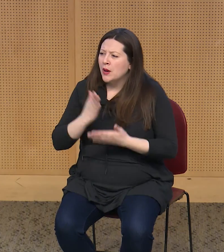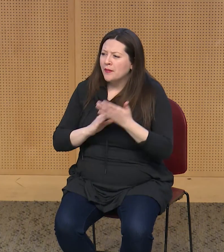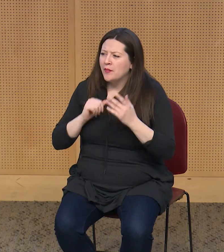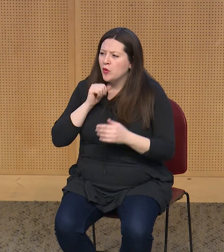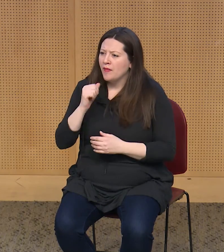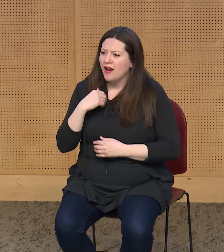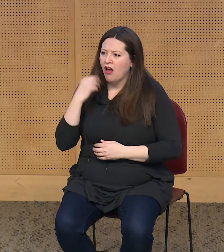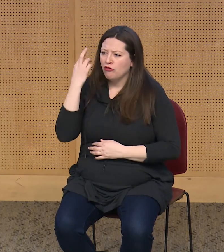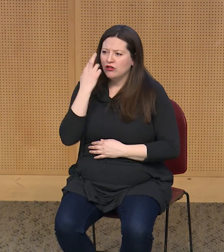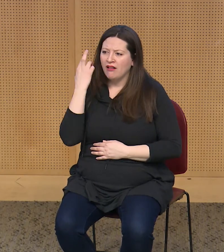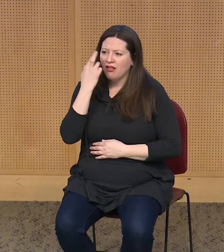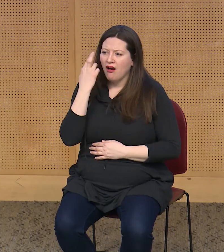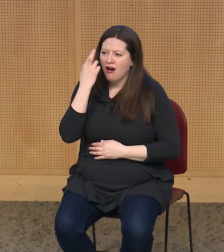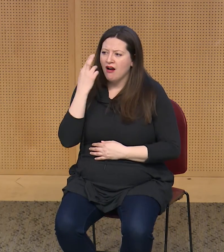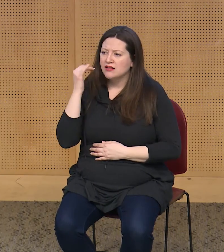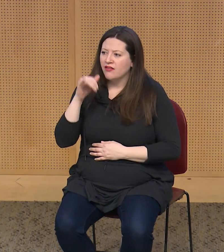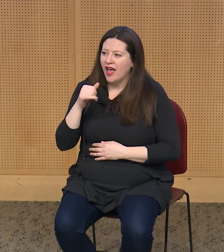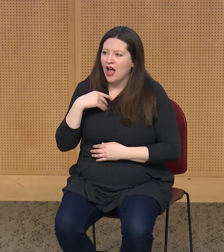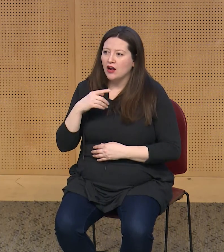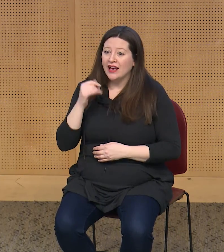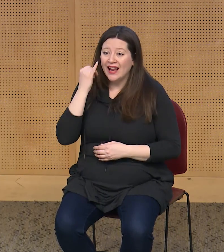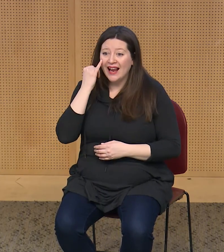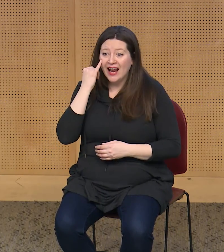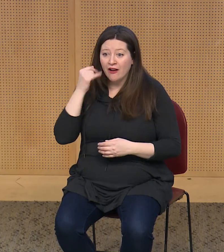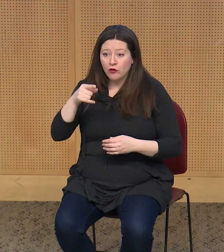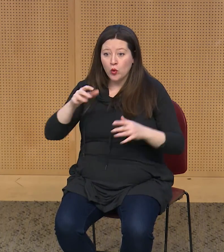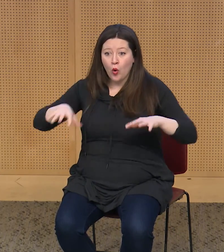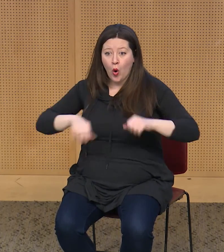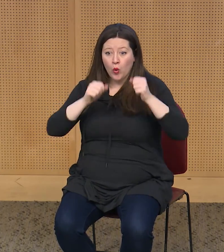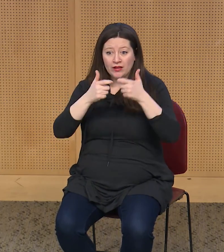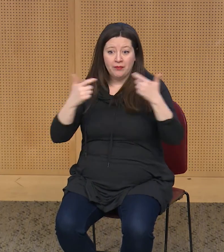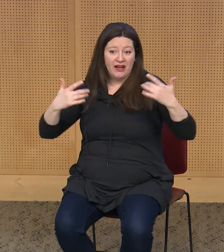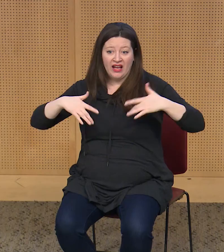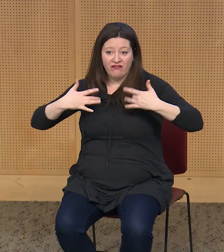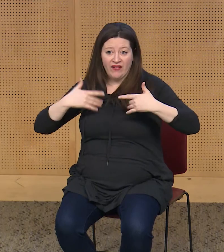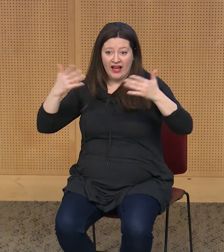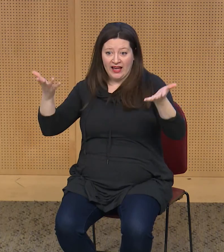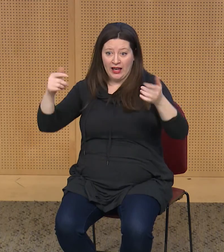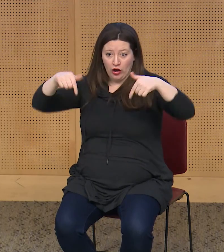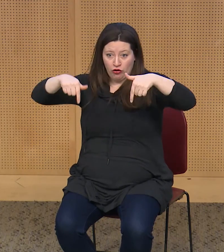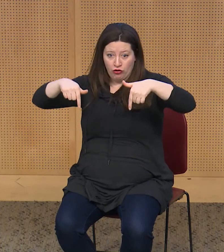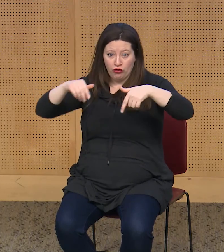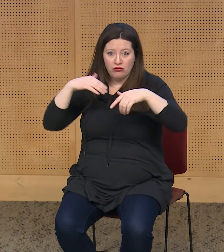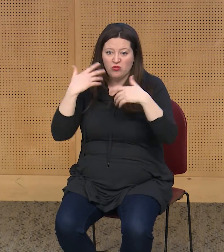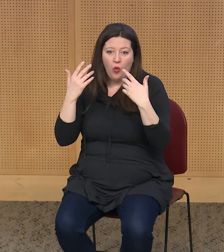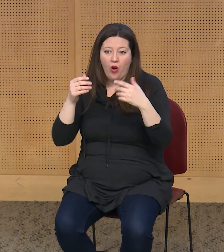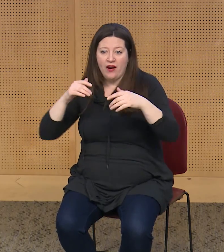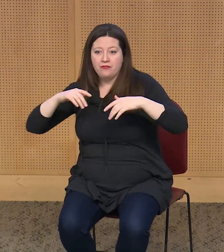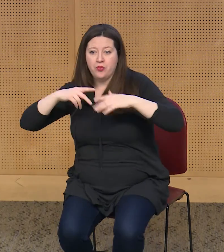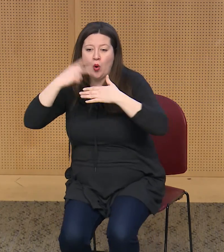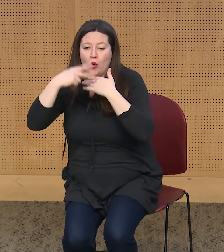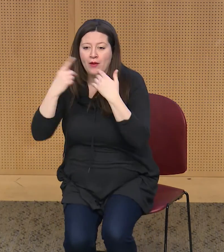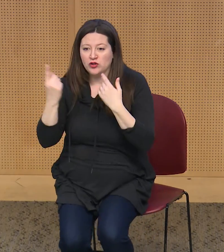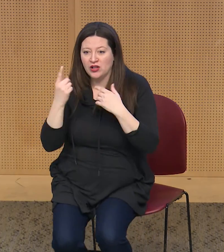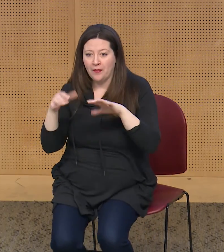And to add to that, some people don't realize if you're hosting a big event here on campus, or program or